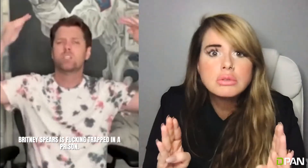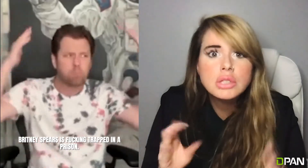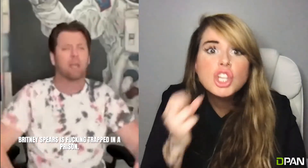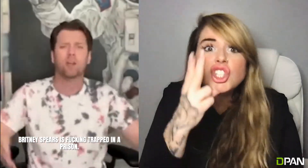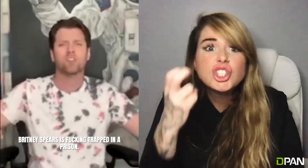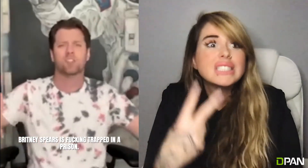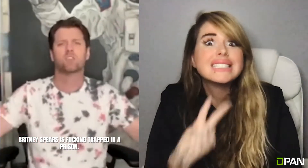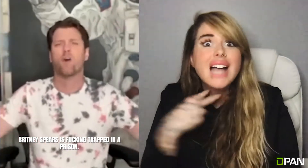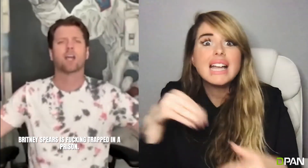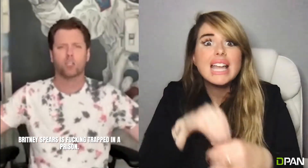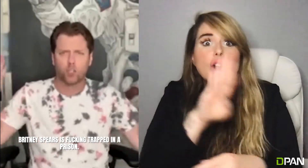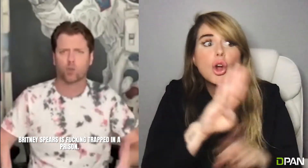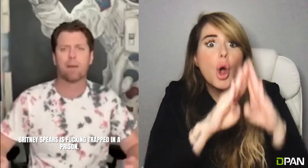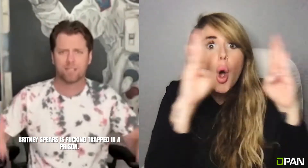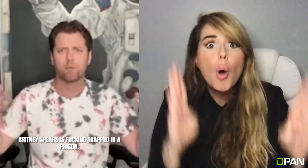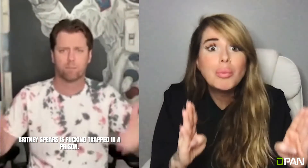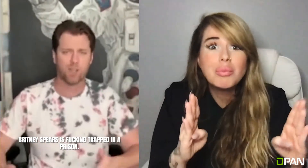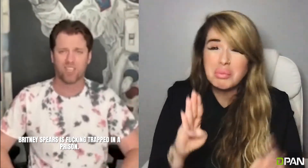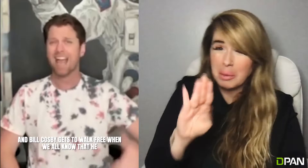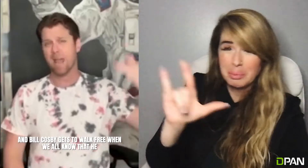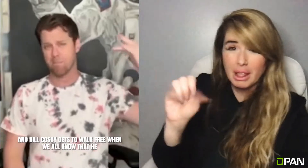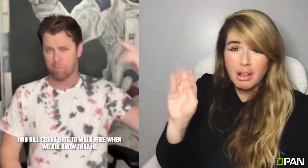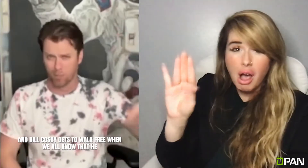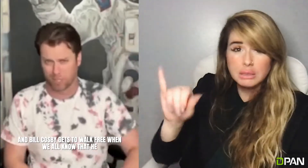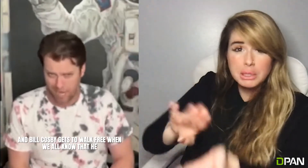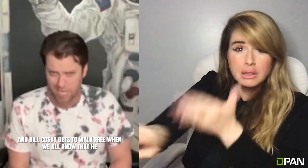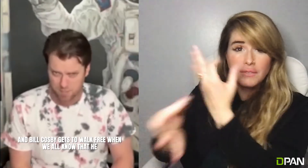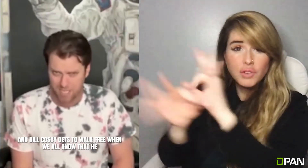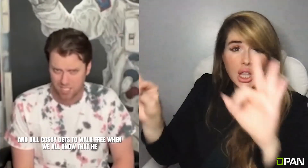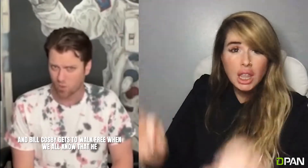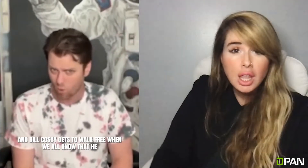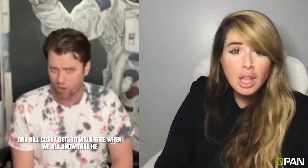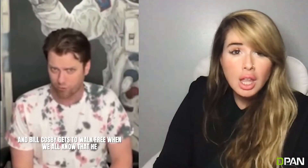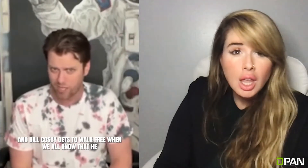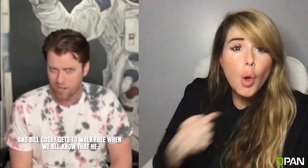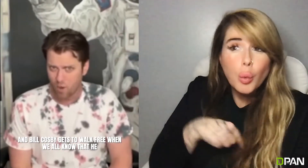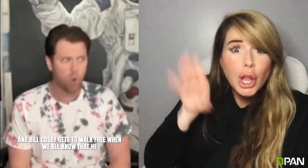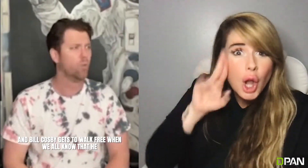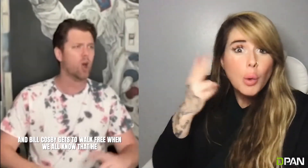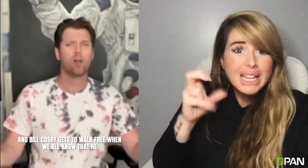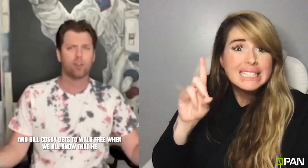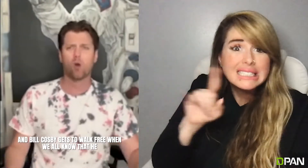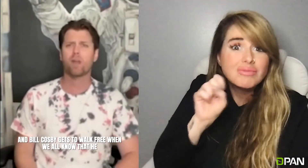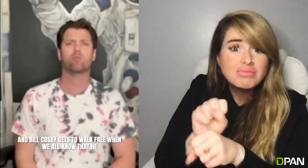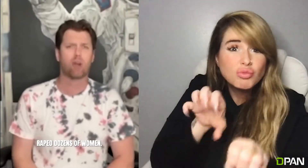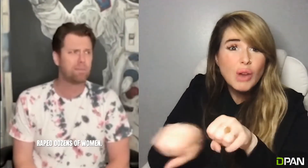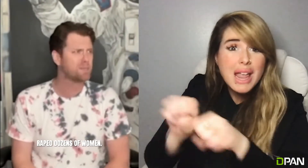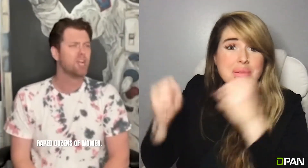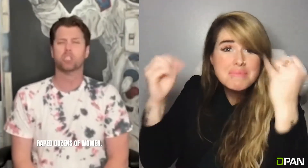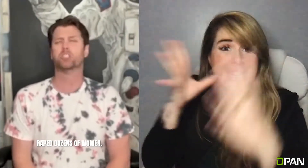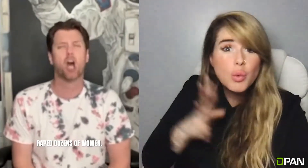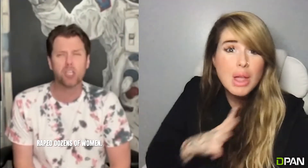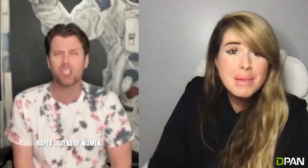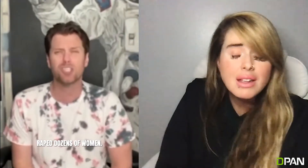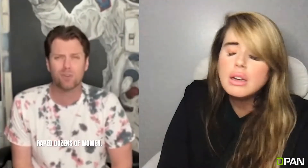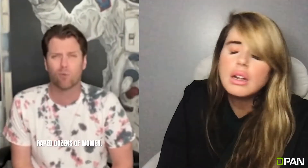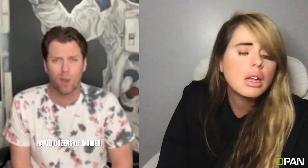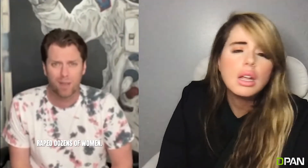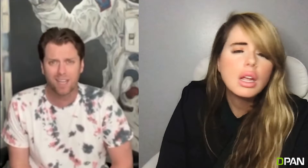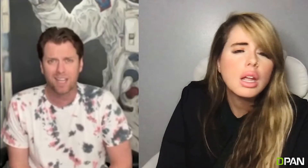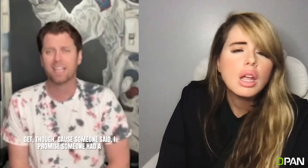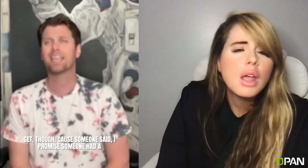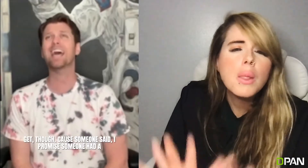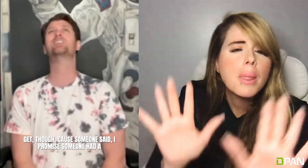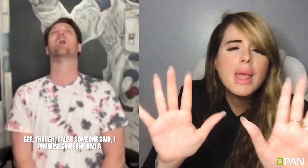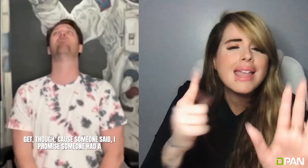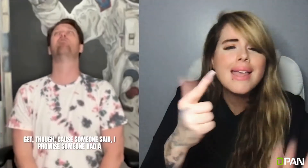Britney Spears is fucking trapped in a prison, and Bill Cosby gets to walk free when we all know that he raped dozens of